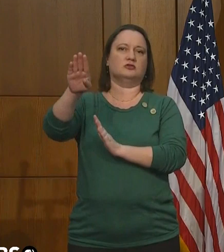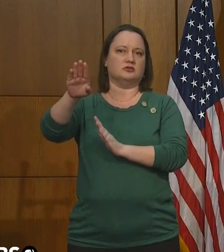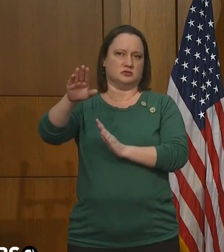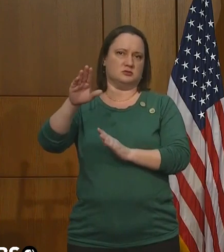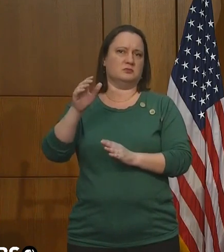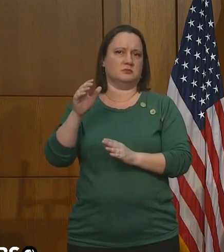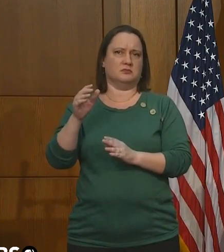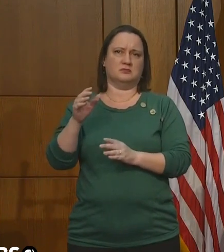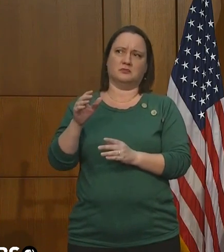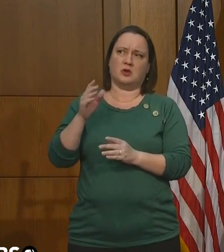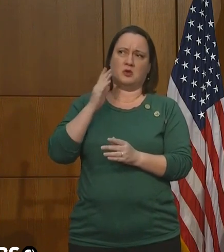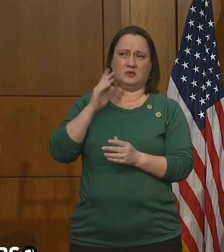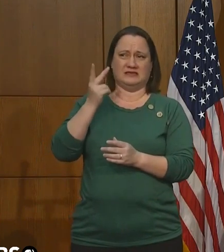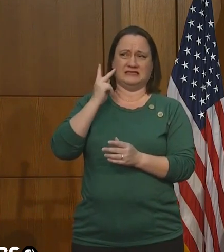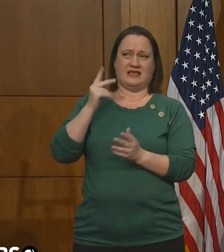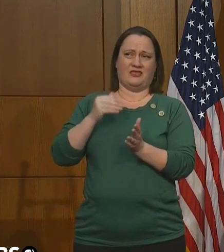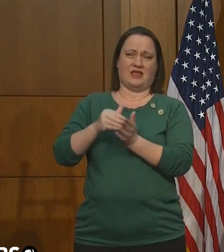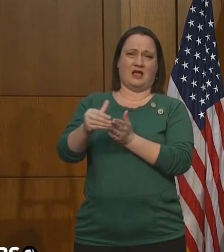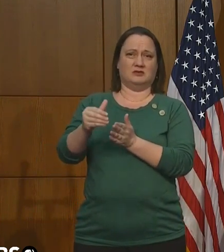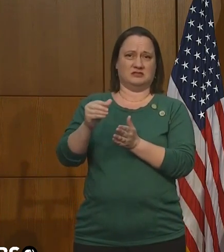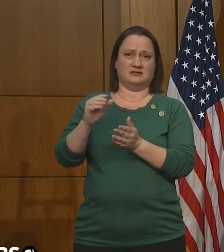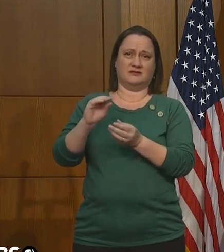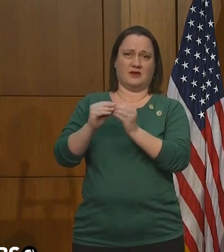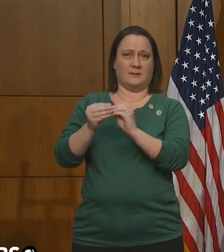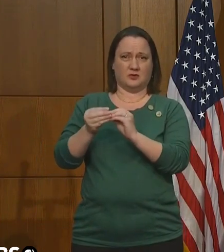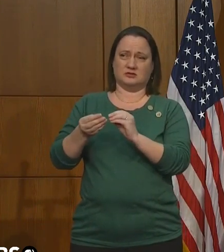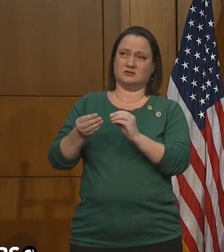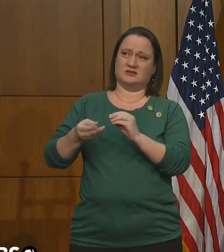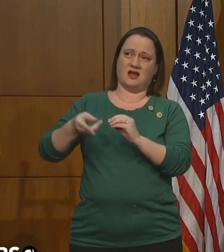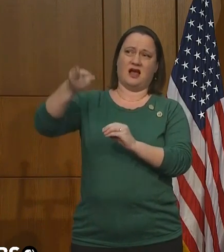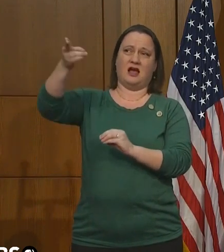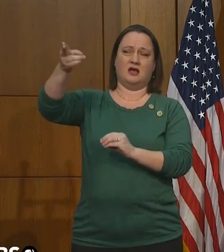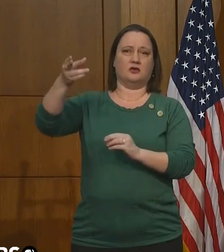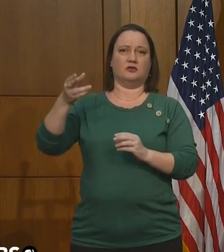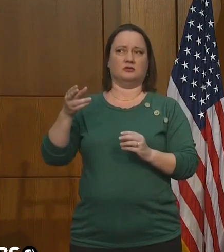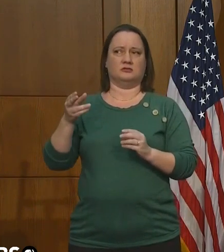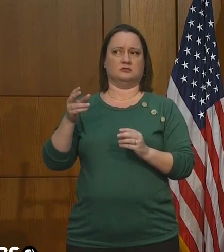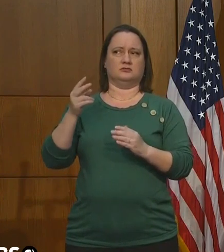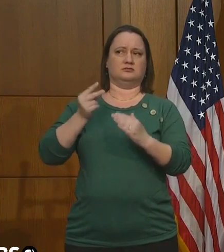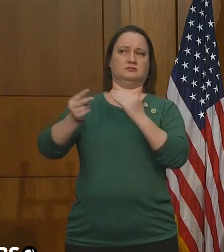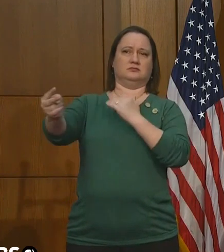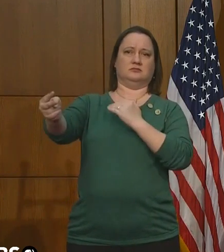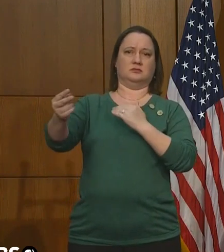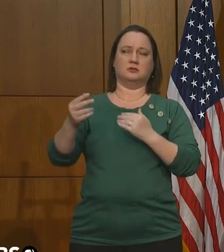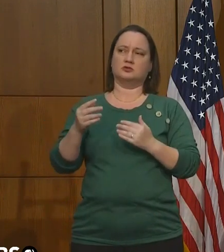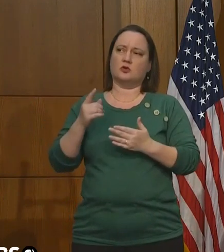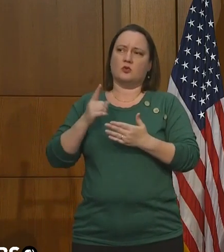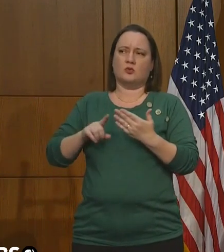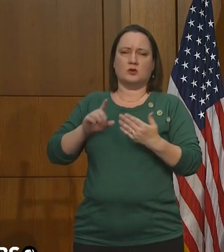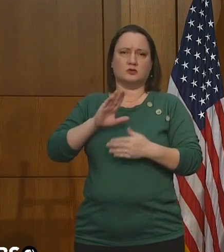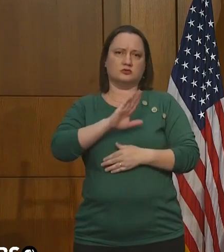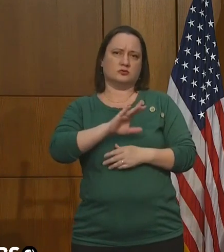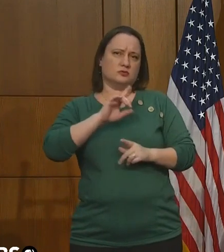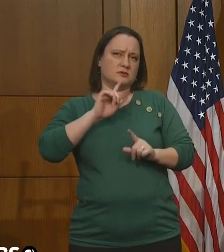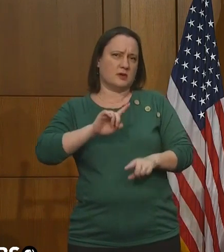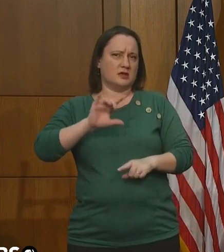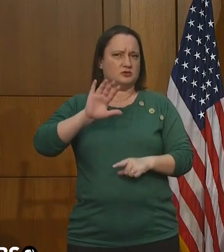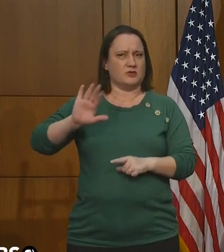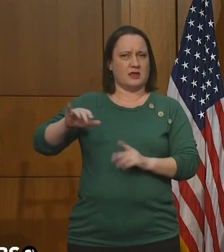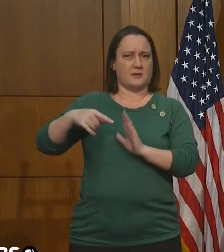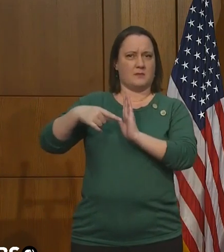And I'm wondering what your thoughts are on this model, and if cases were to spike like this, would you put